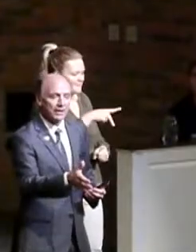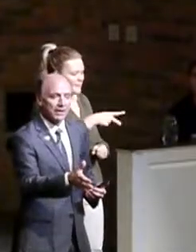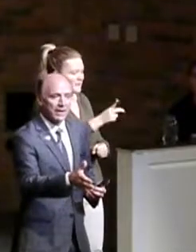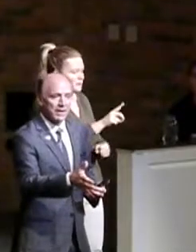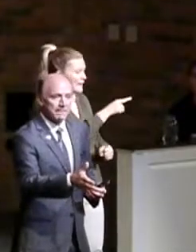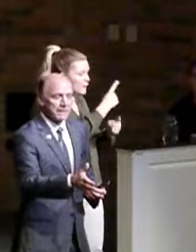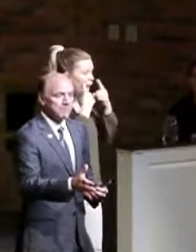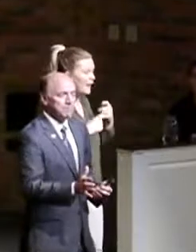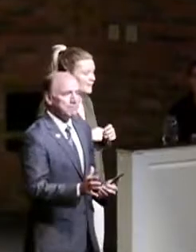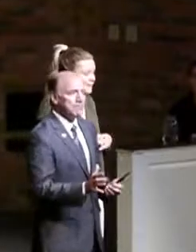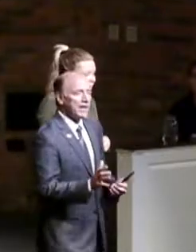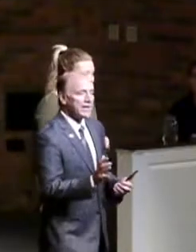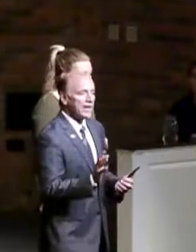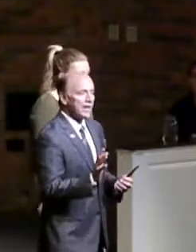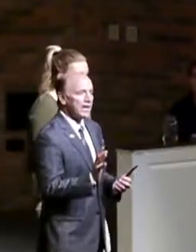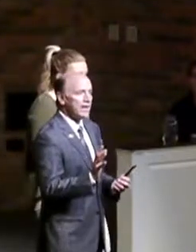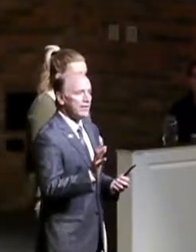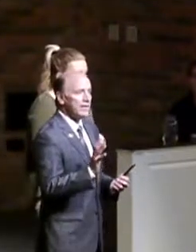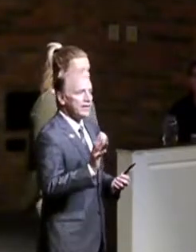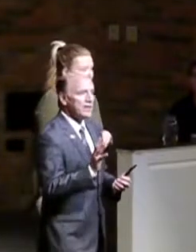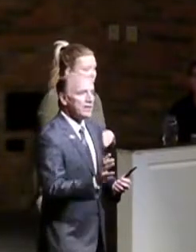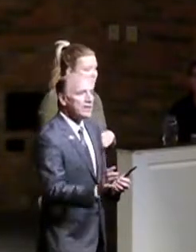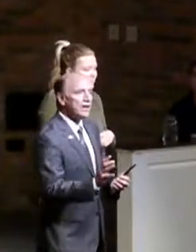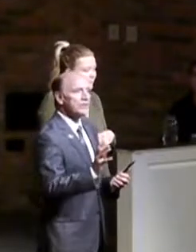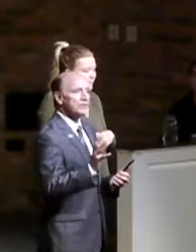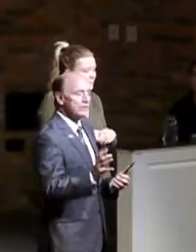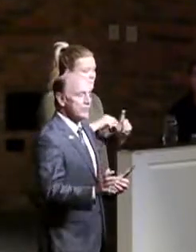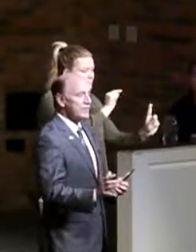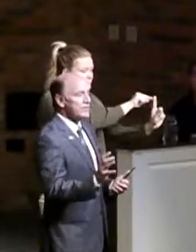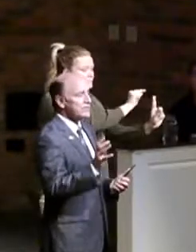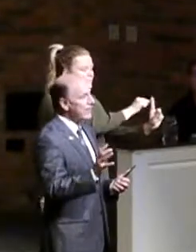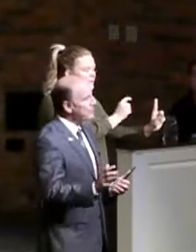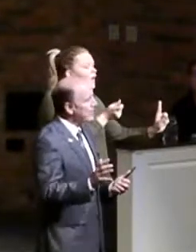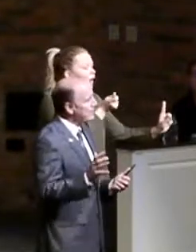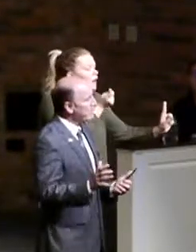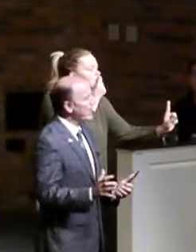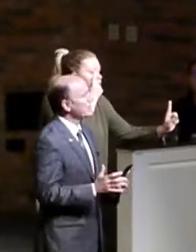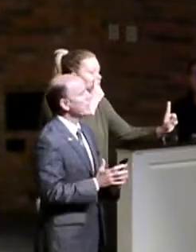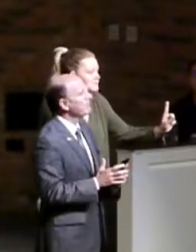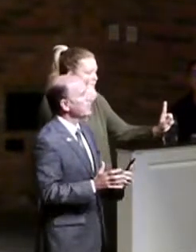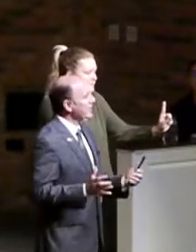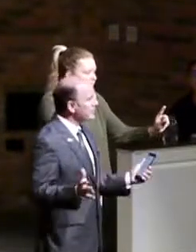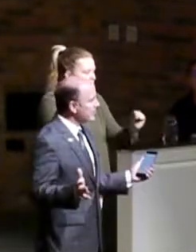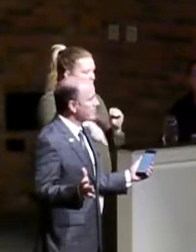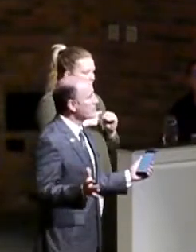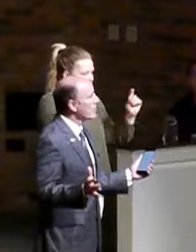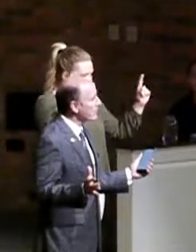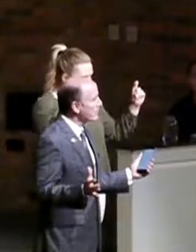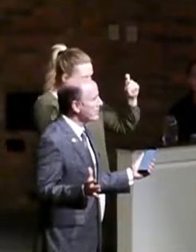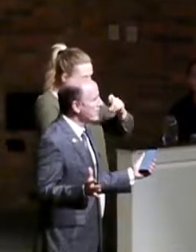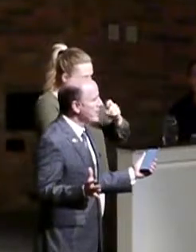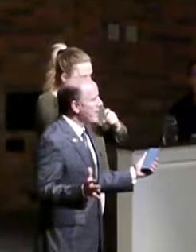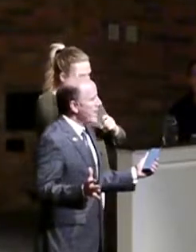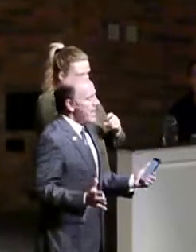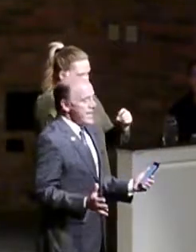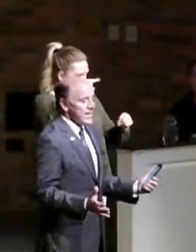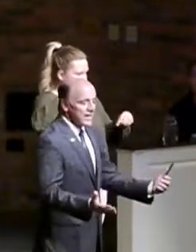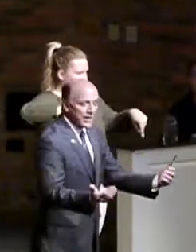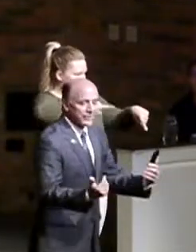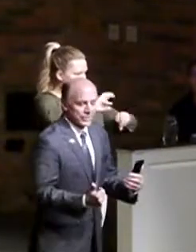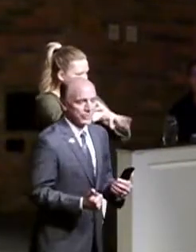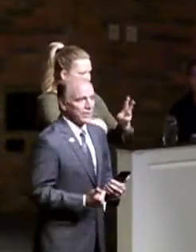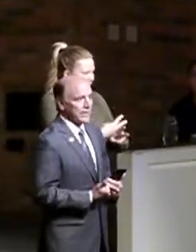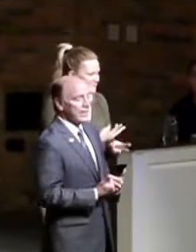cried. But he understood something about the complexity of the world.